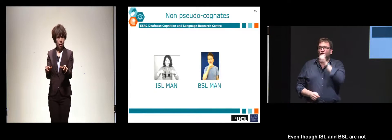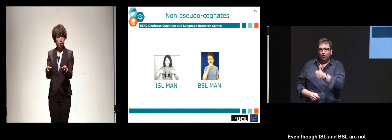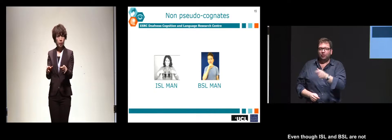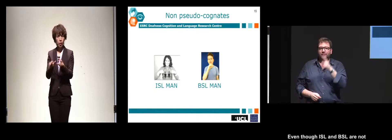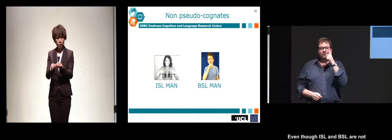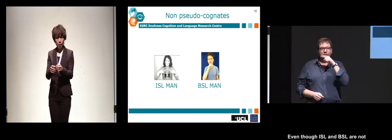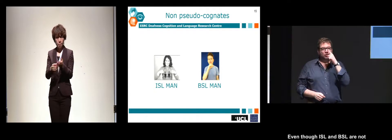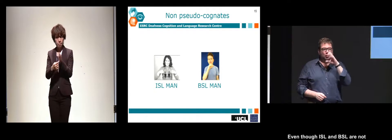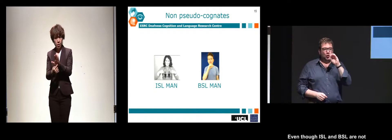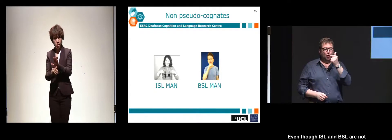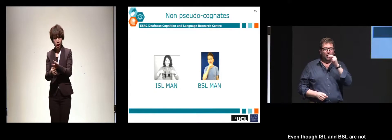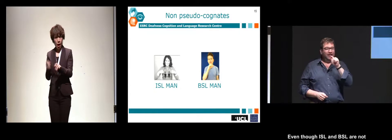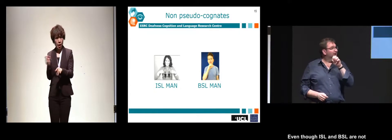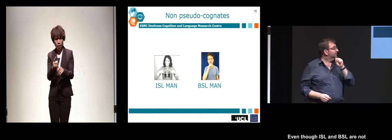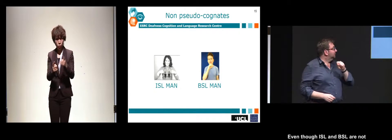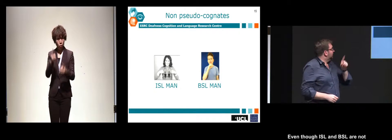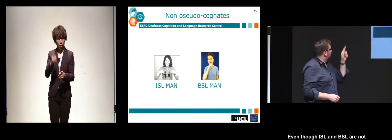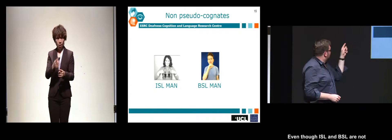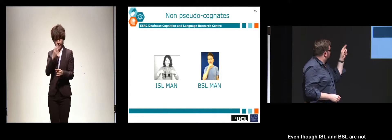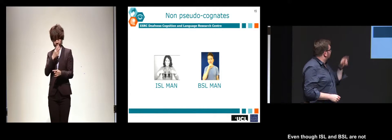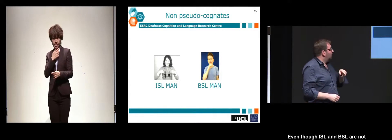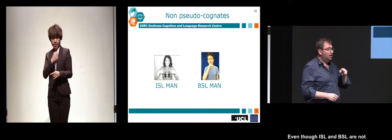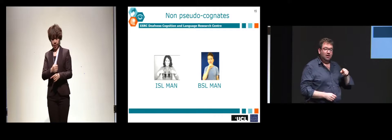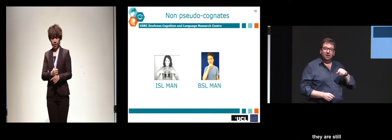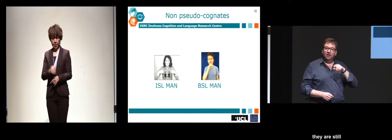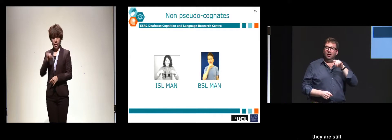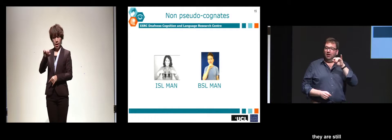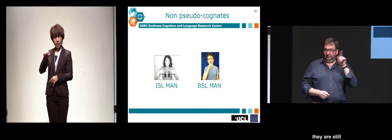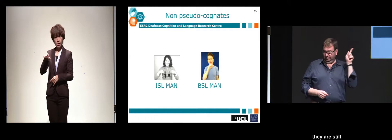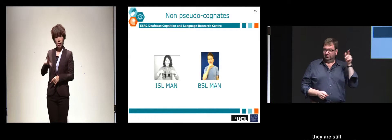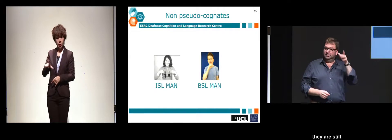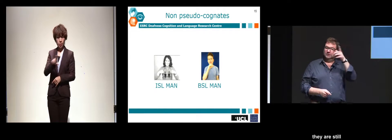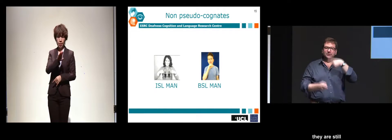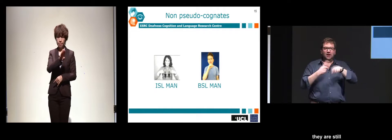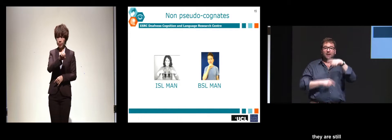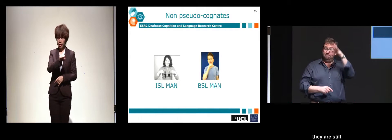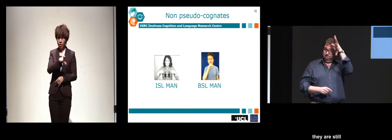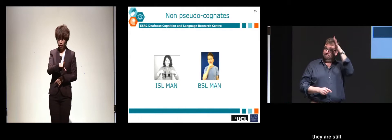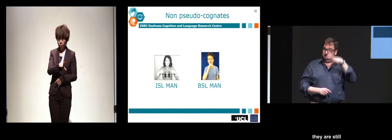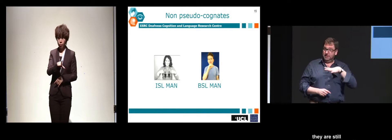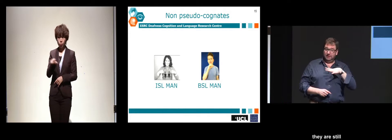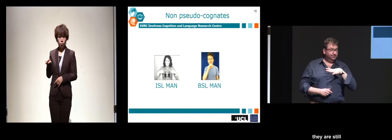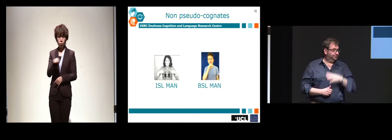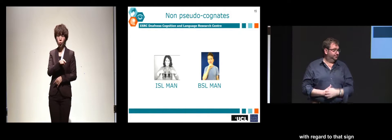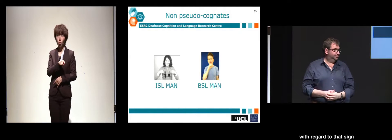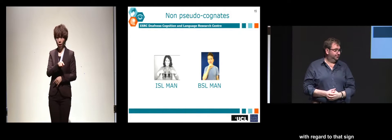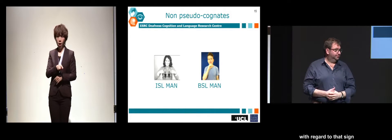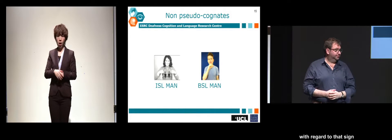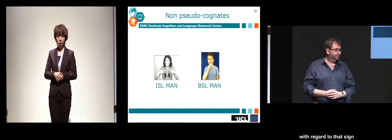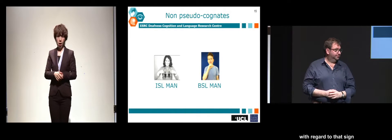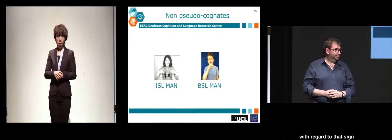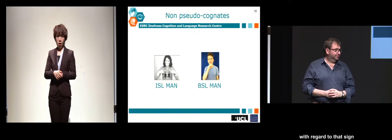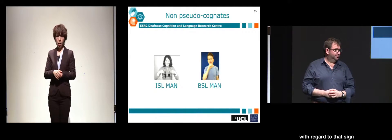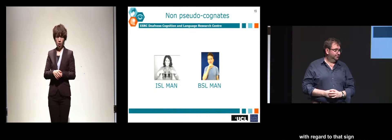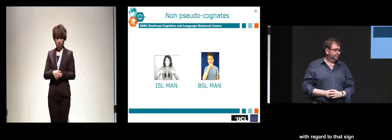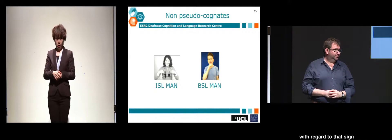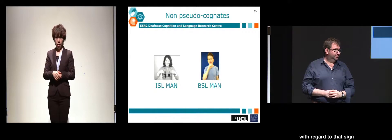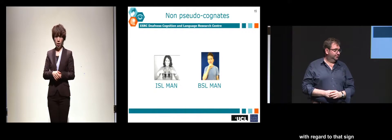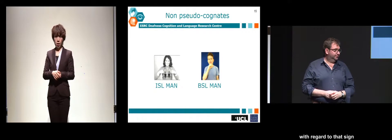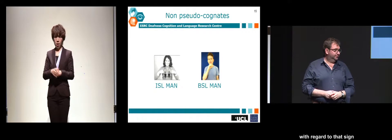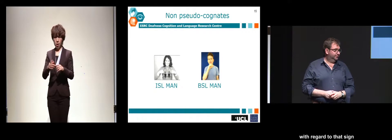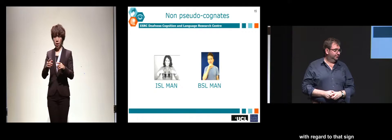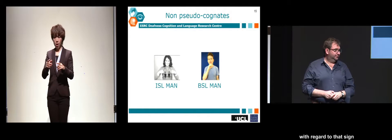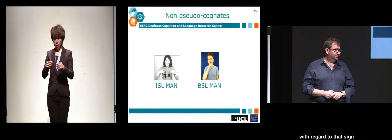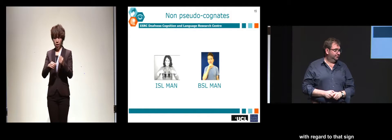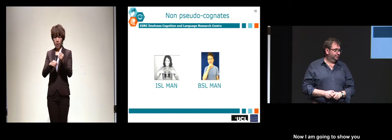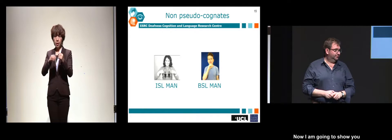Even though ISL and BSL are not from the same language family, they're still considered pseudocognates with regard to that sign because they're formed